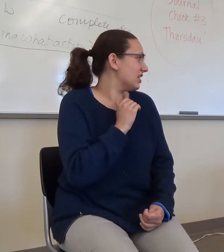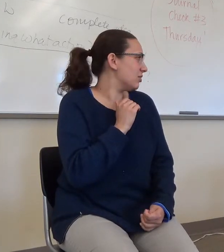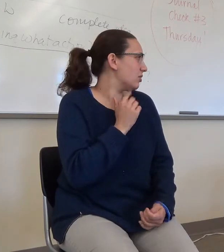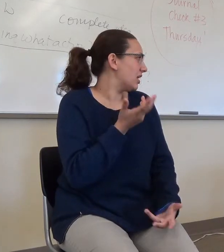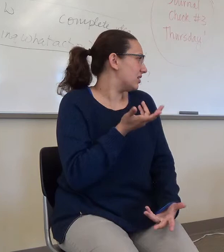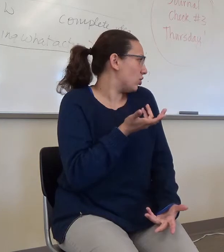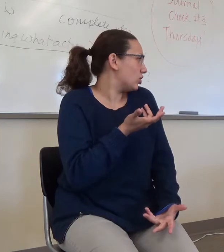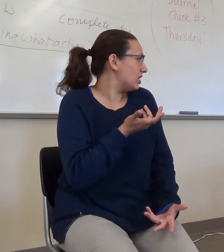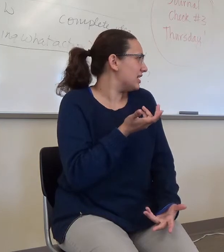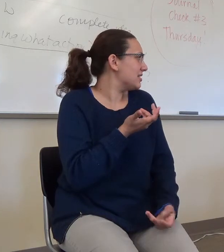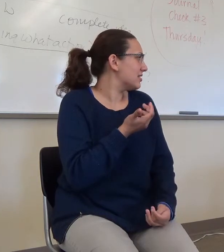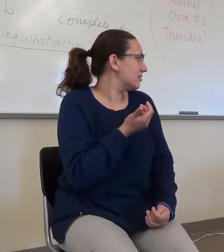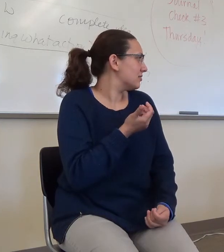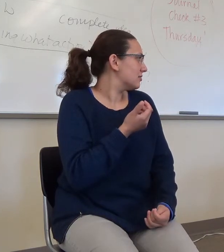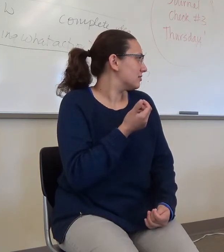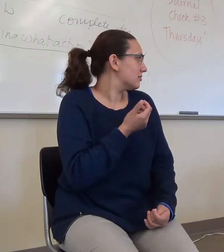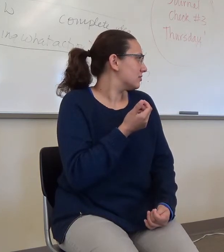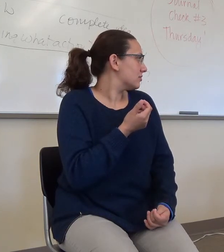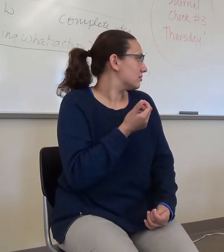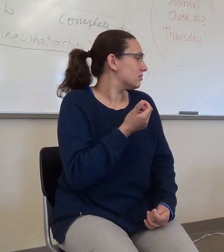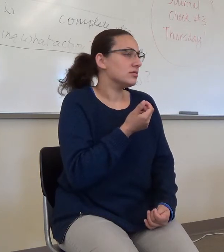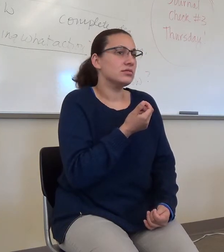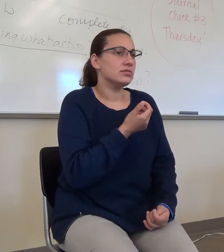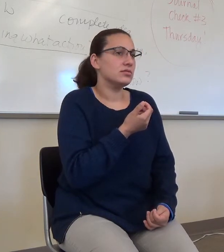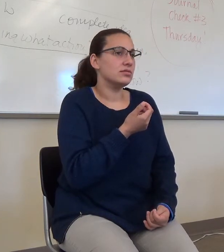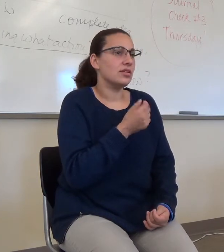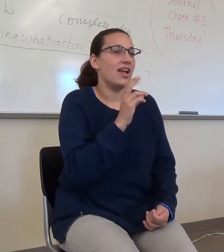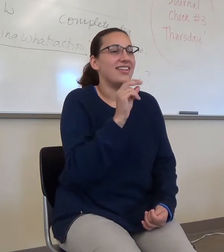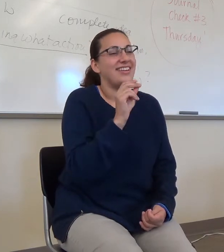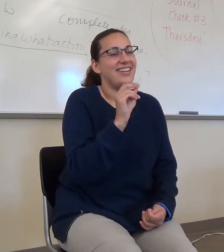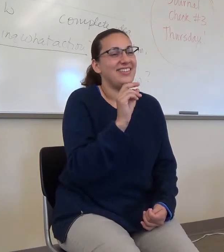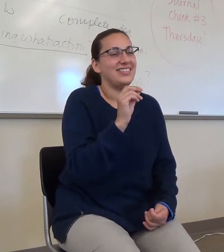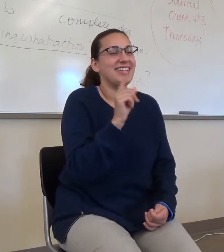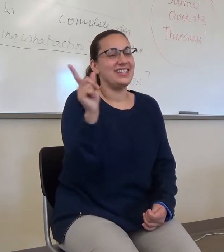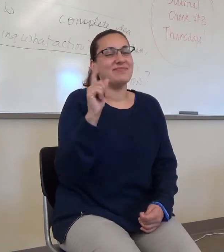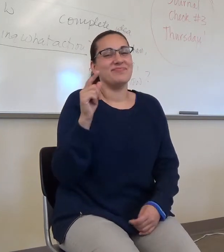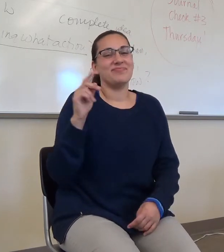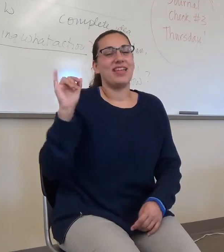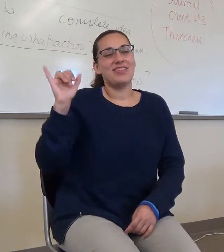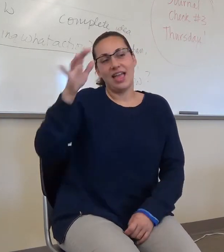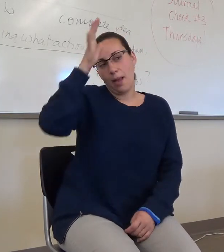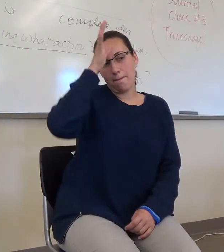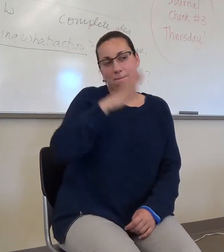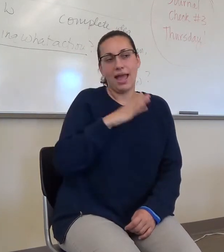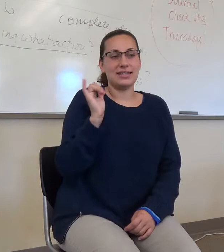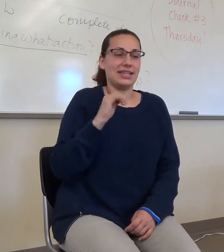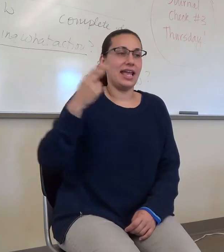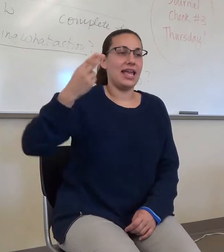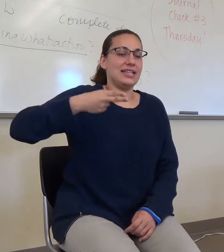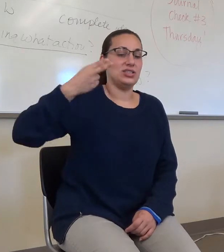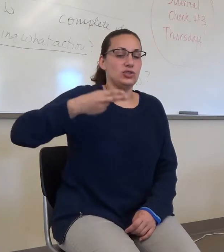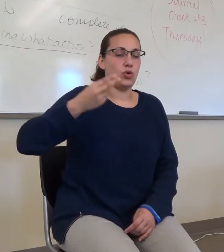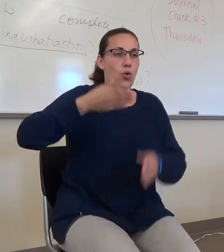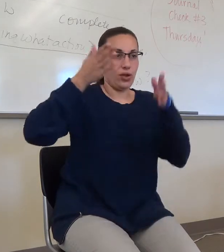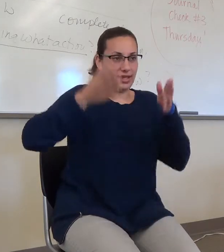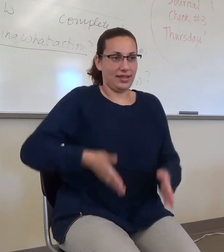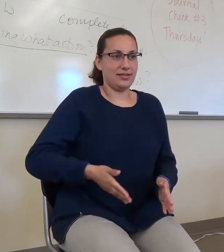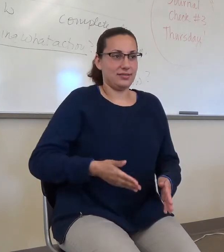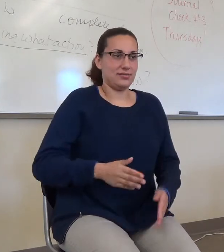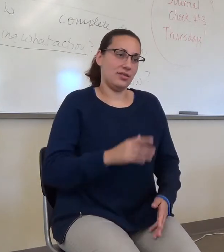Hero like Hercules? No, he was a historian. He was an ancient Greek historian, and